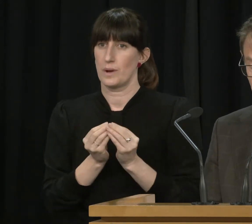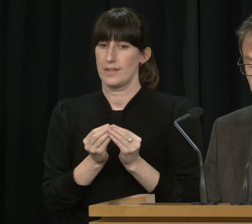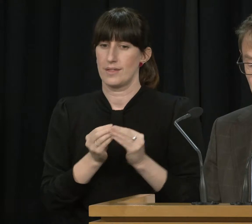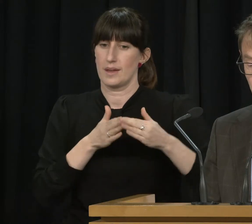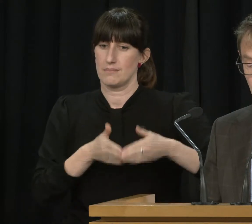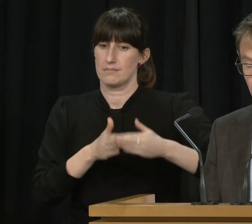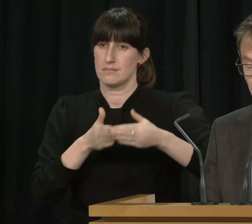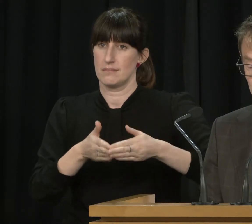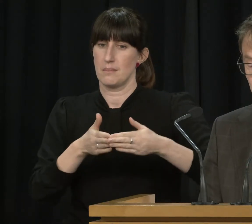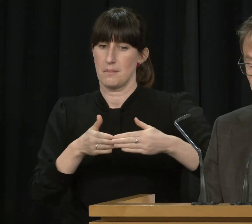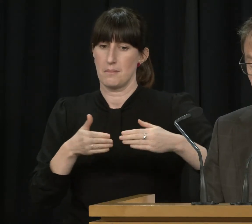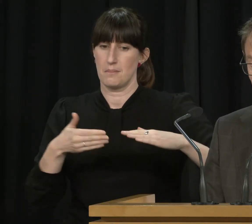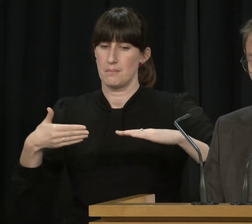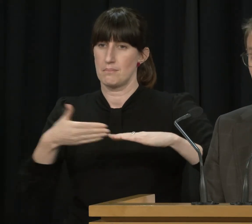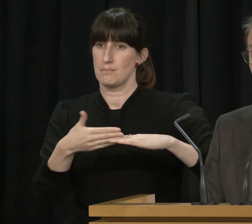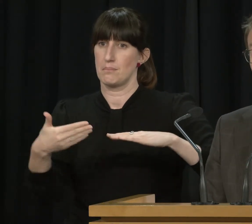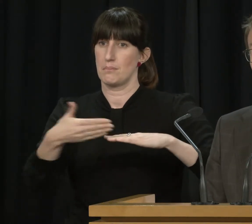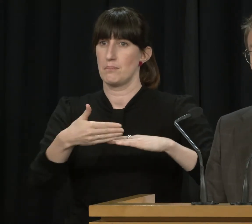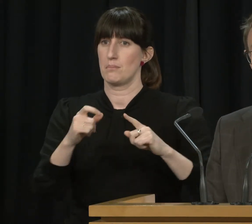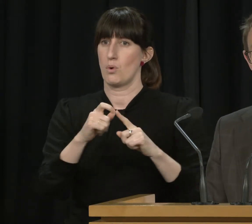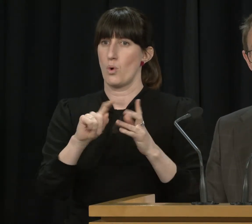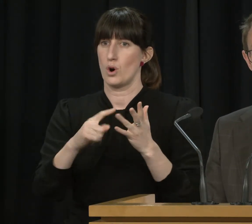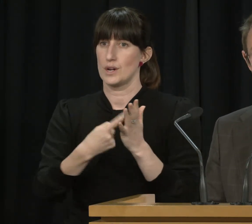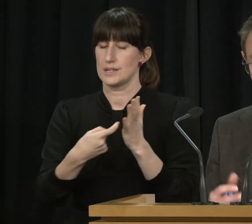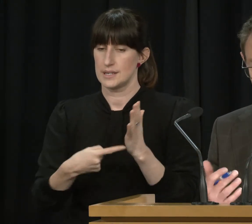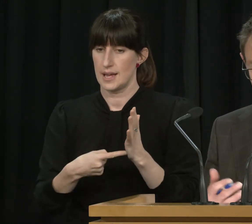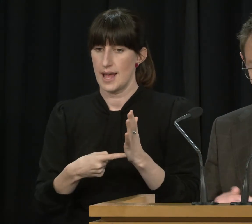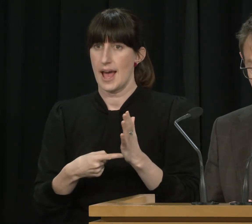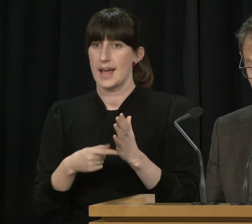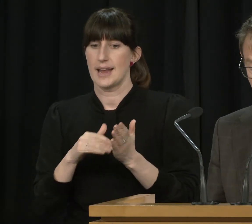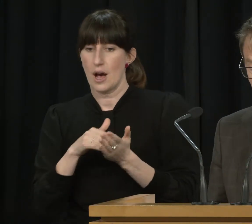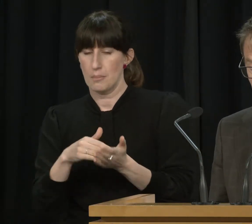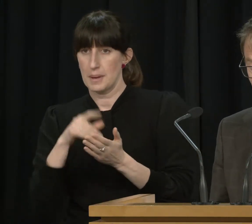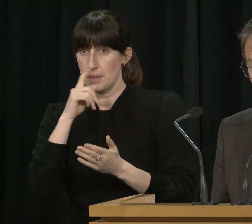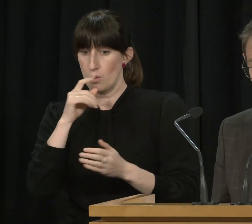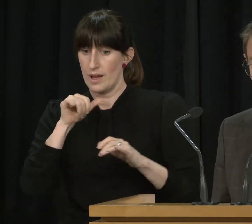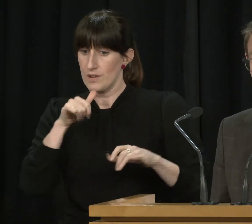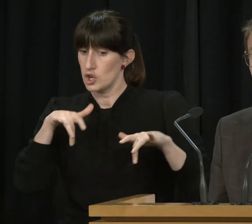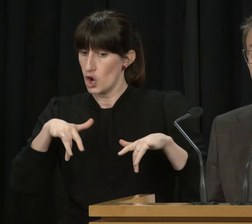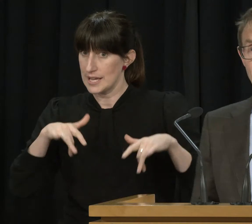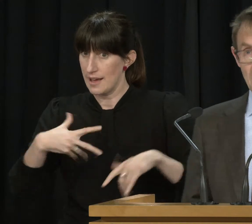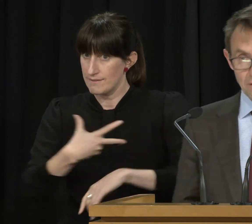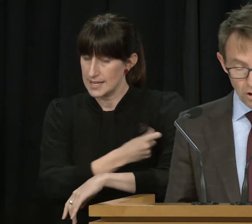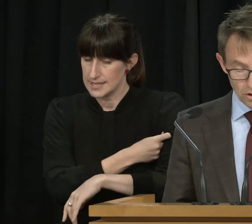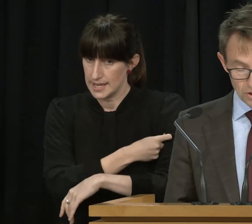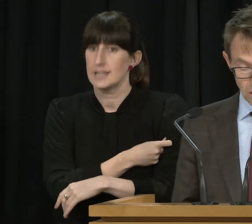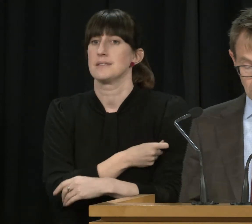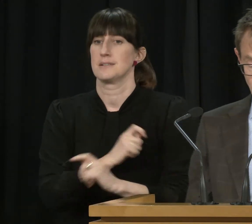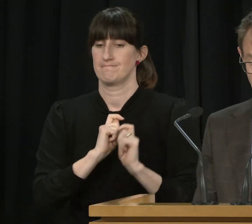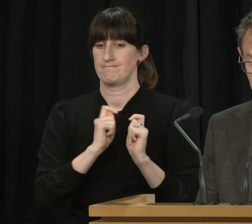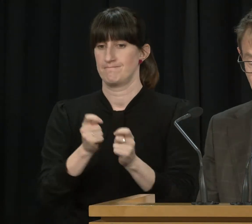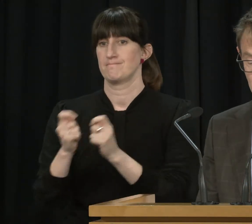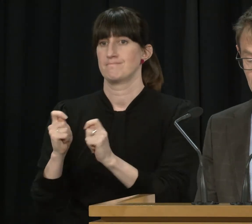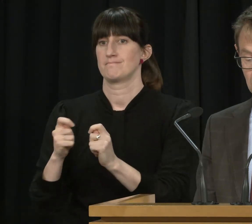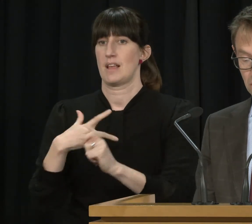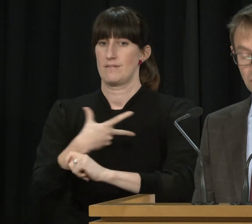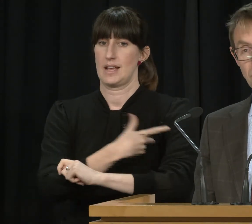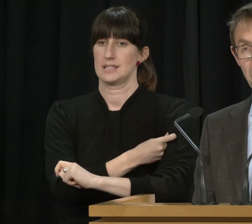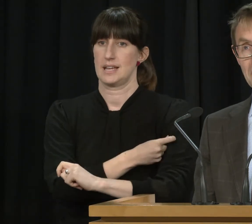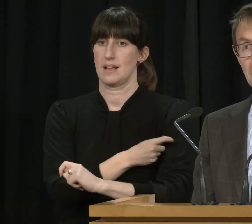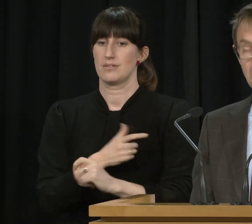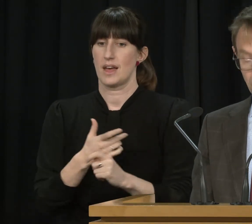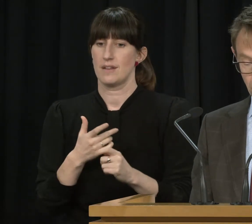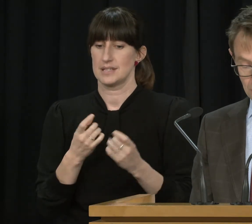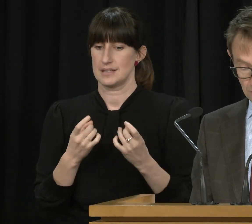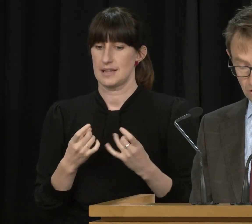port workers to improve access to vaccination for those who are not yet vaccinated. They have staff on site providing vaccinations